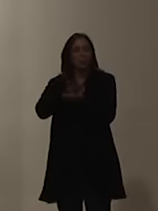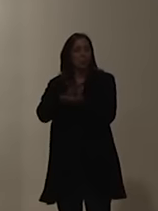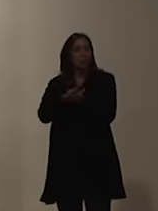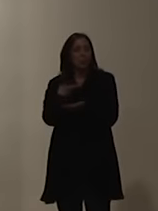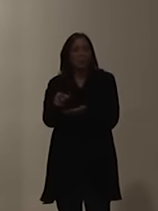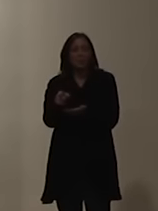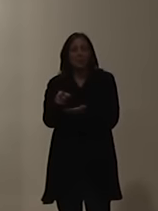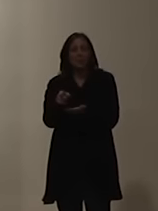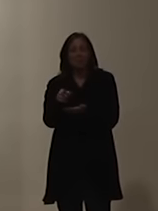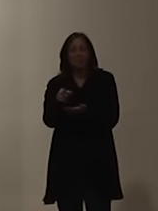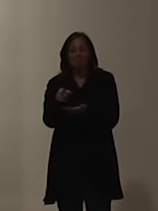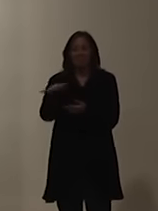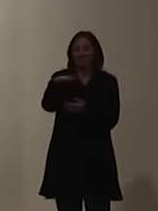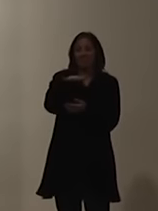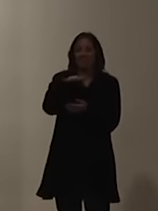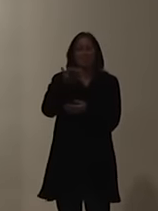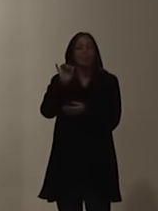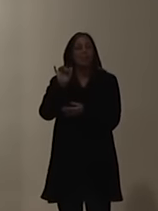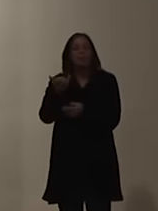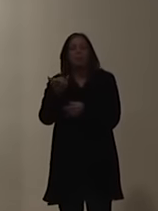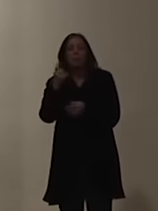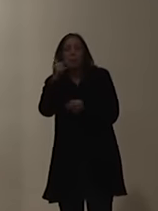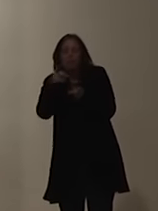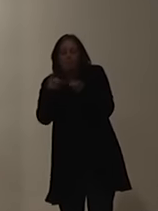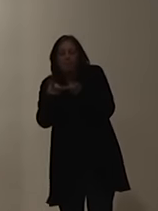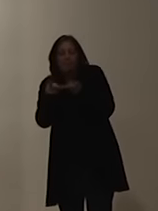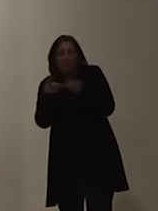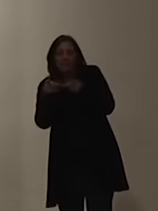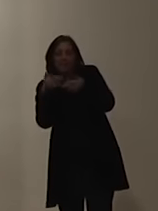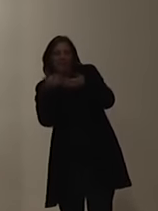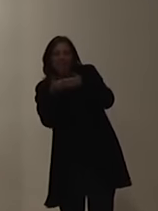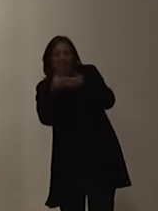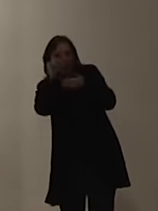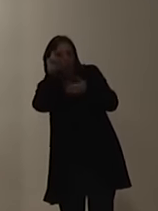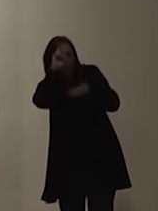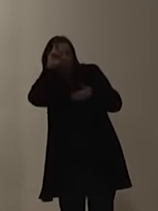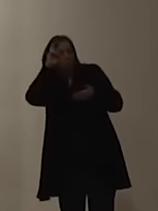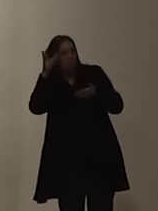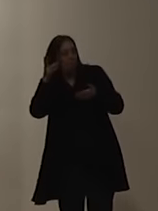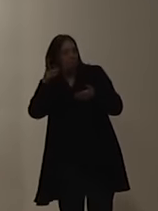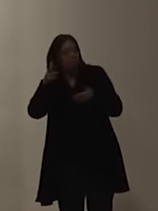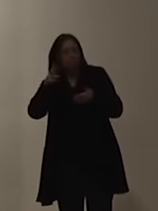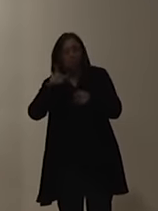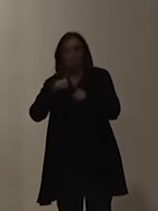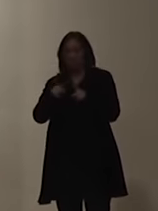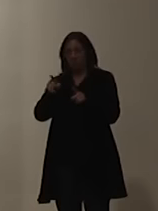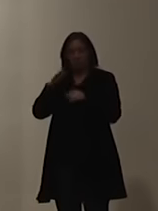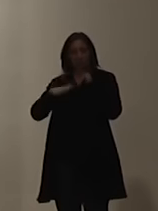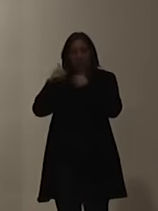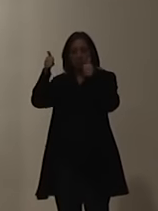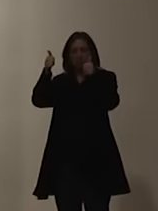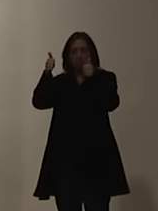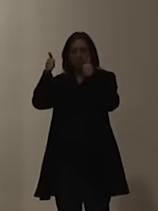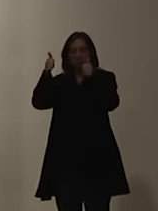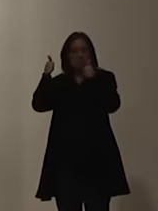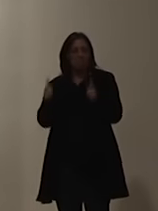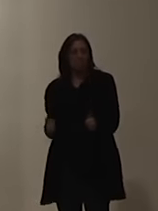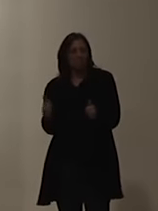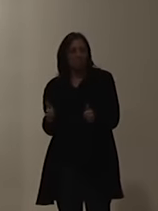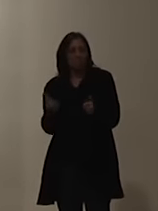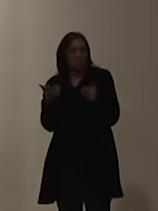called Mforki, near, not too far from the government hospital. So we looked around. I wasn't there that